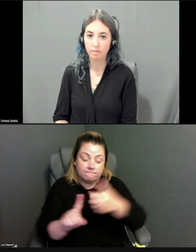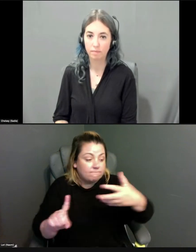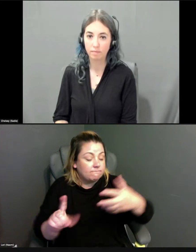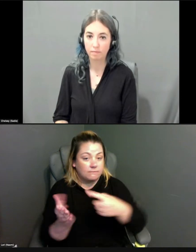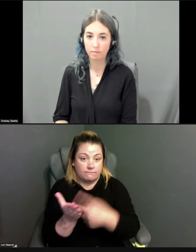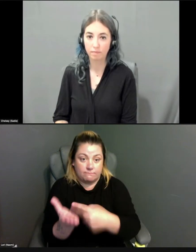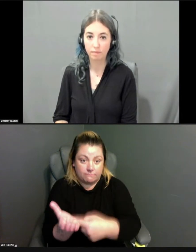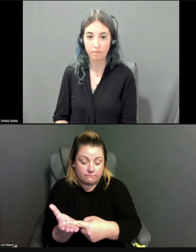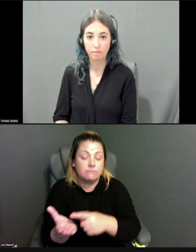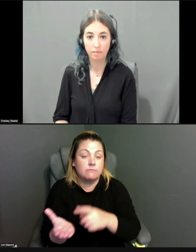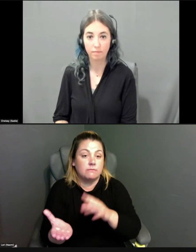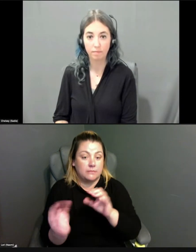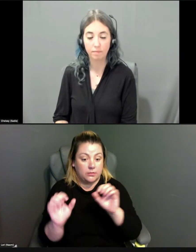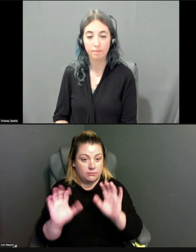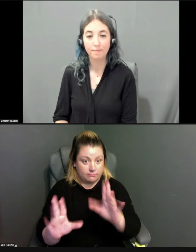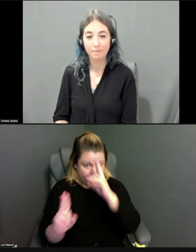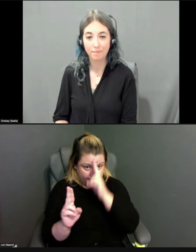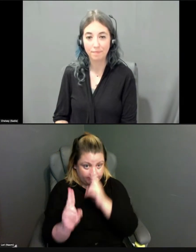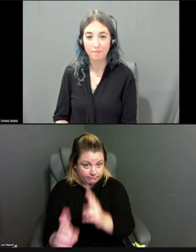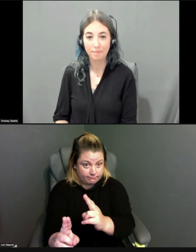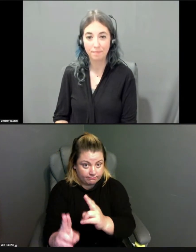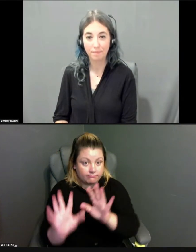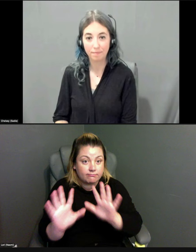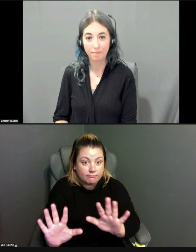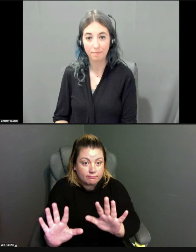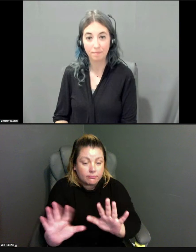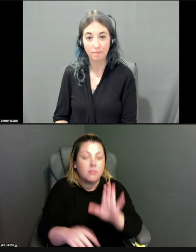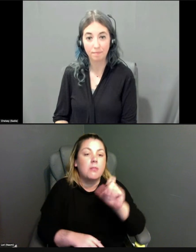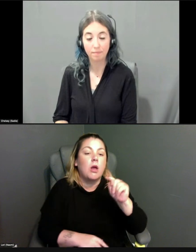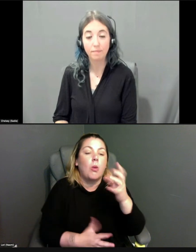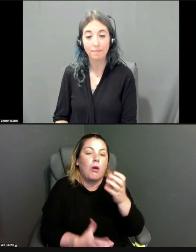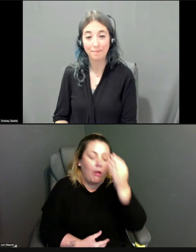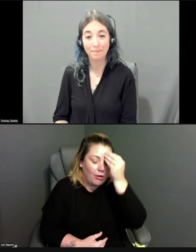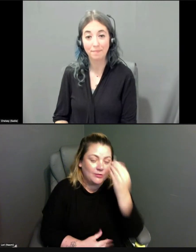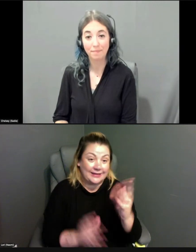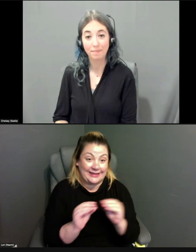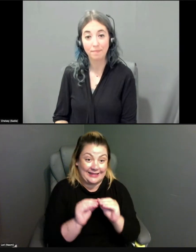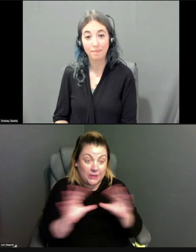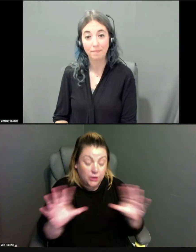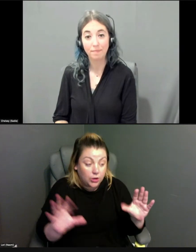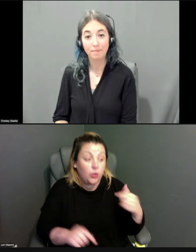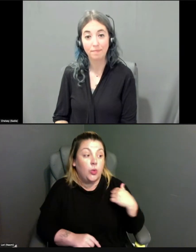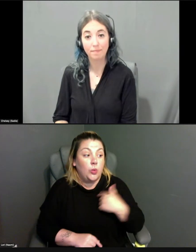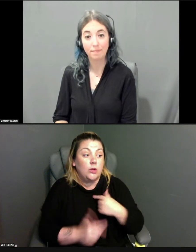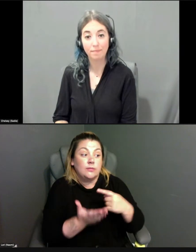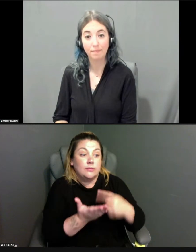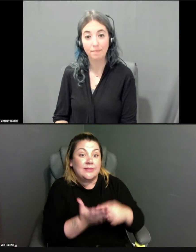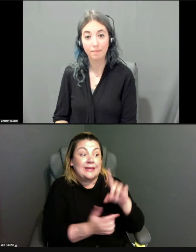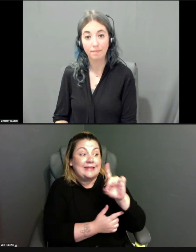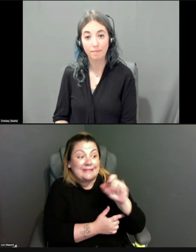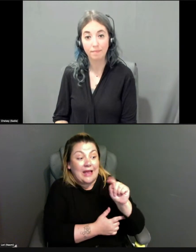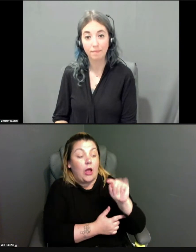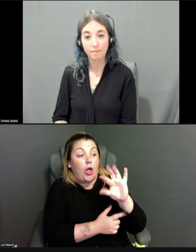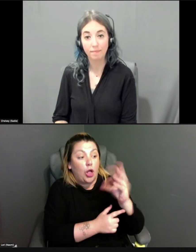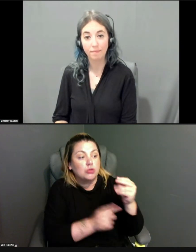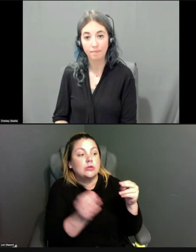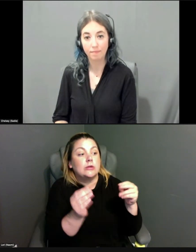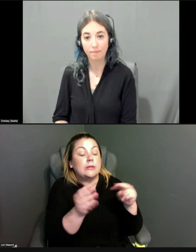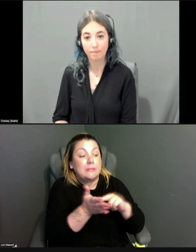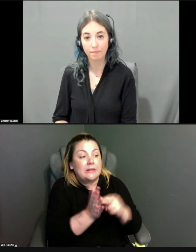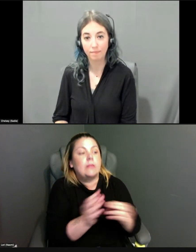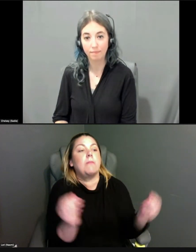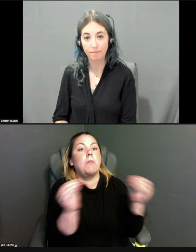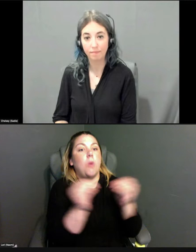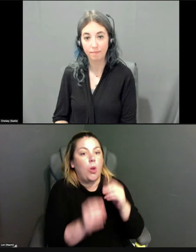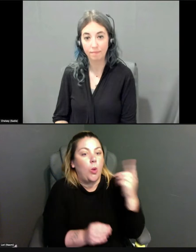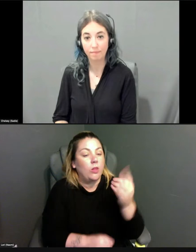say diet culture is more than diets, I think it's helpful. I think a lot of times, for instance, when I first start